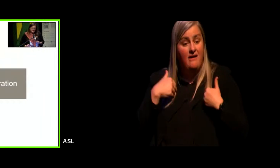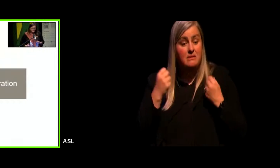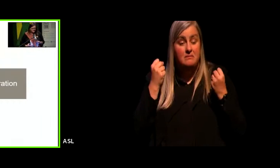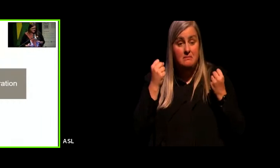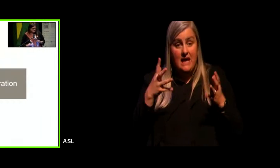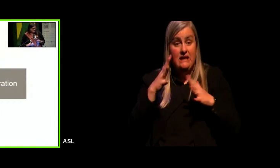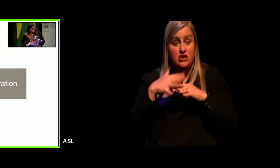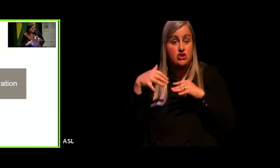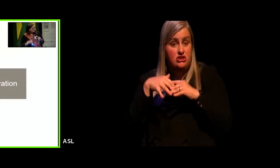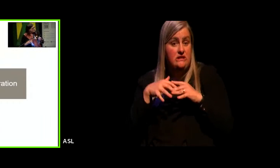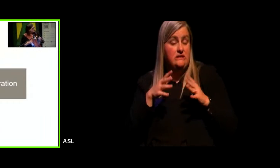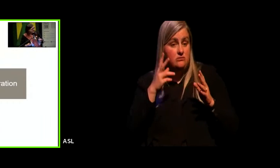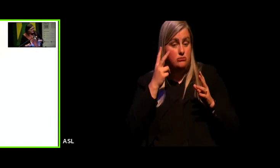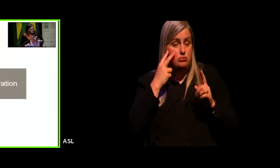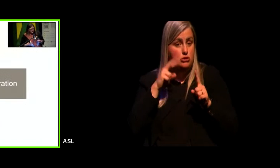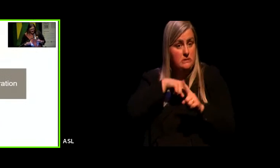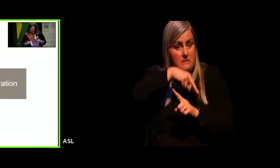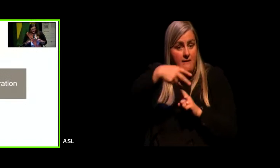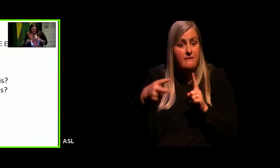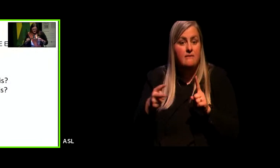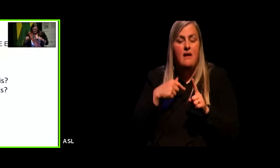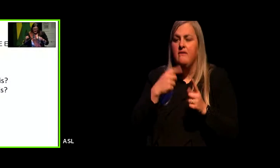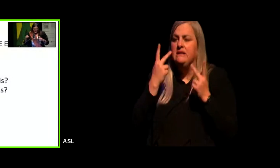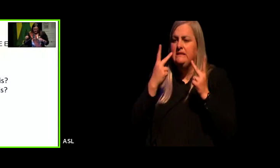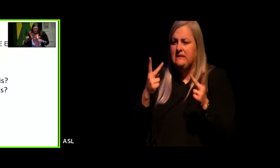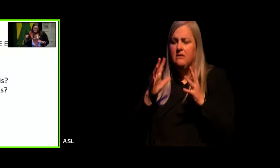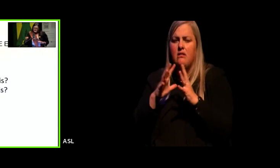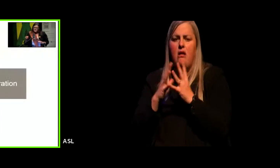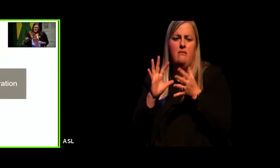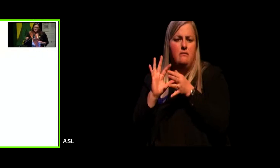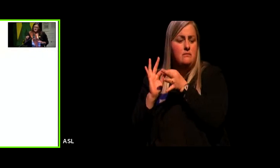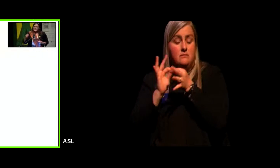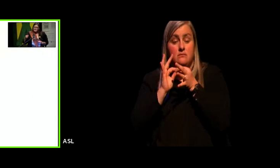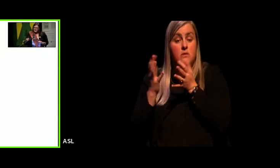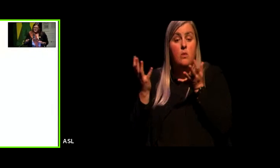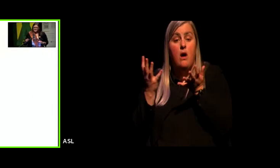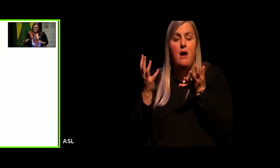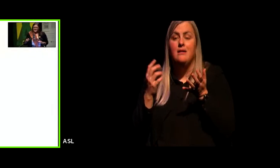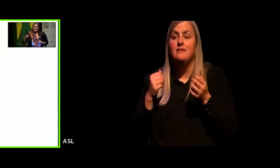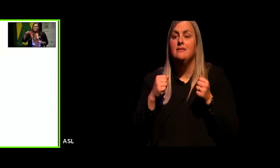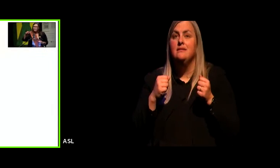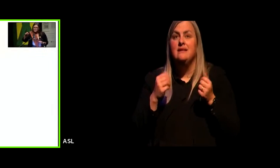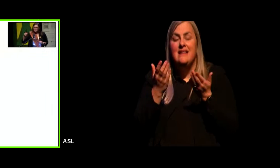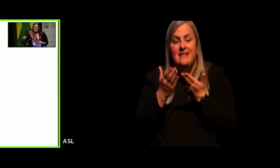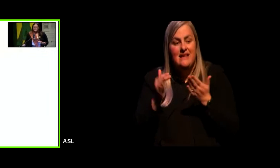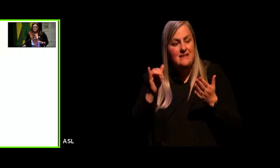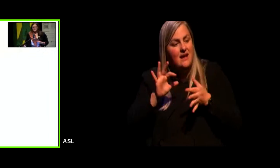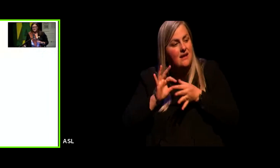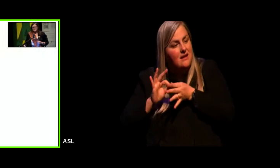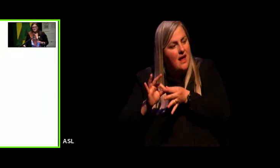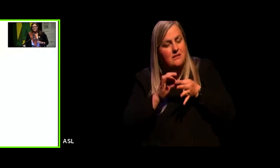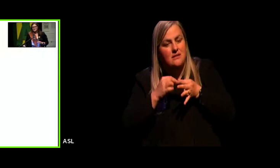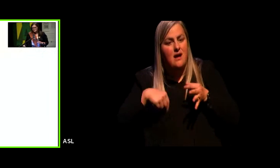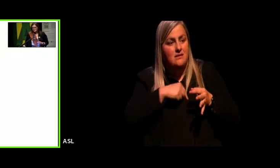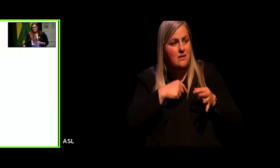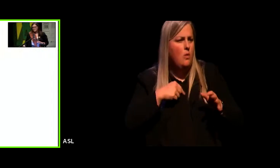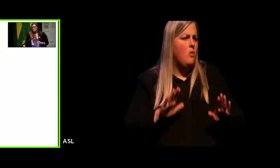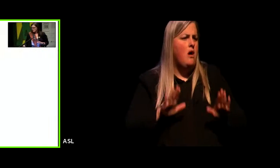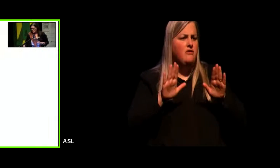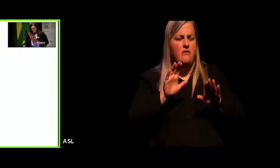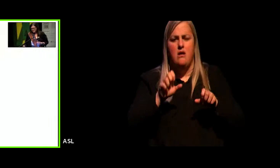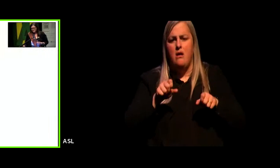that I've seen a lot of connection around is there are pieces that connect us. And I had a wonderful opportunity this week to sit with